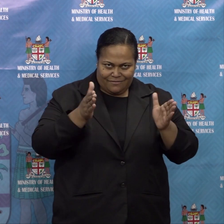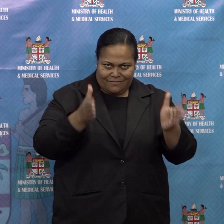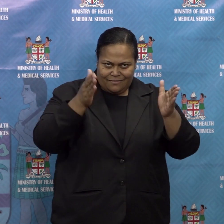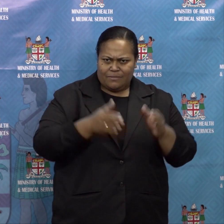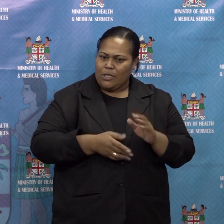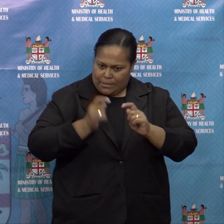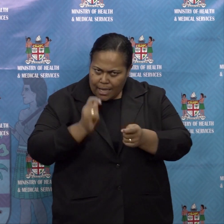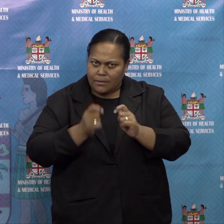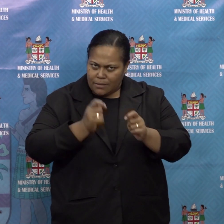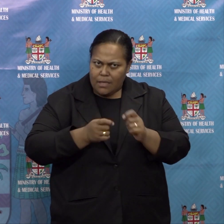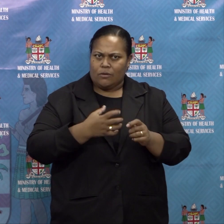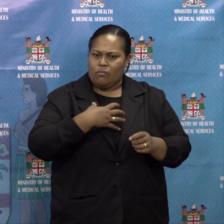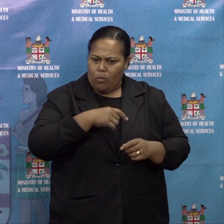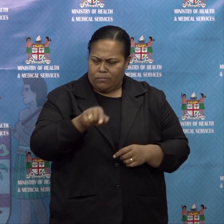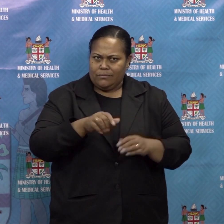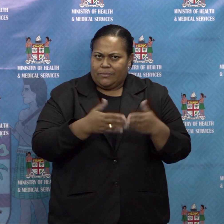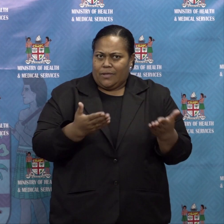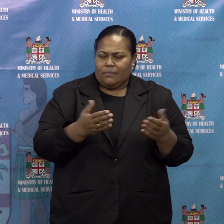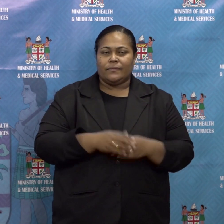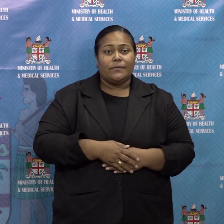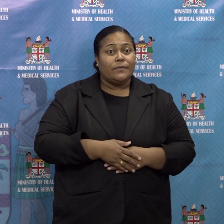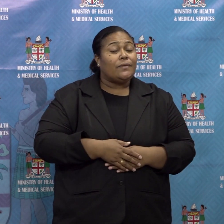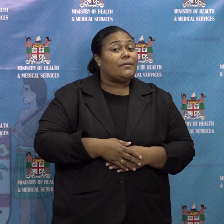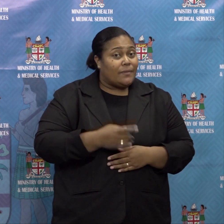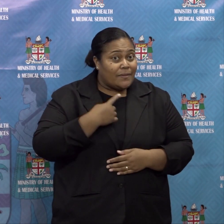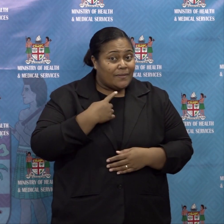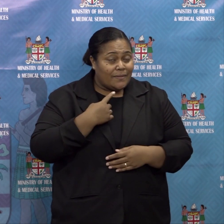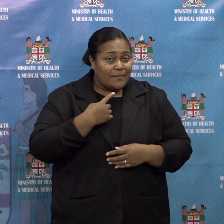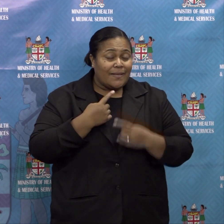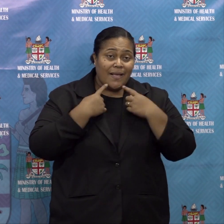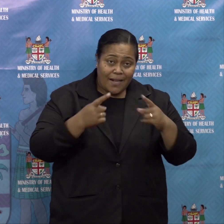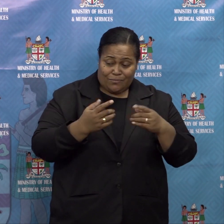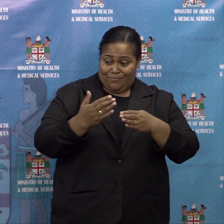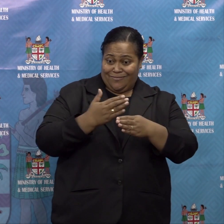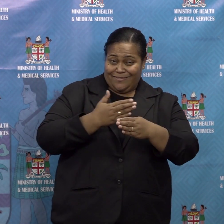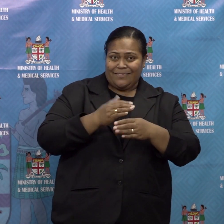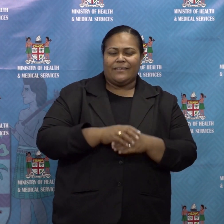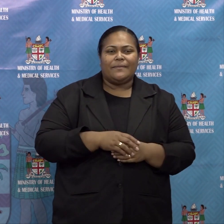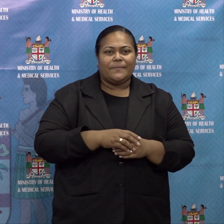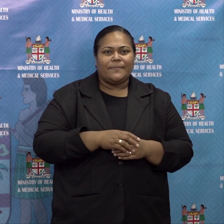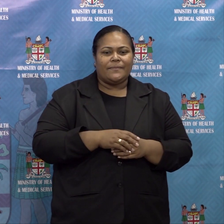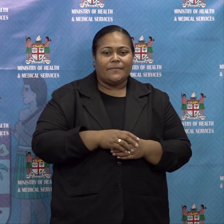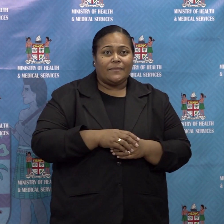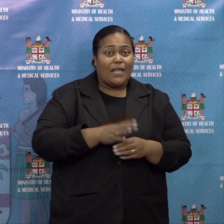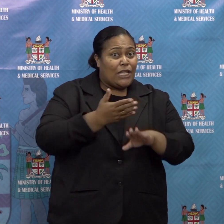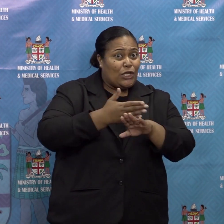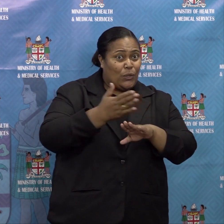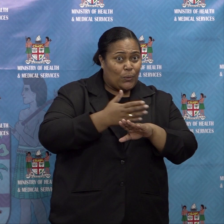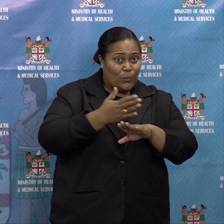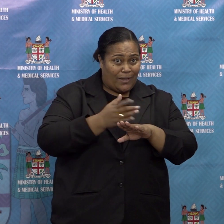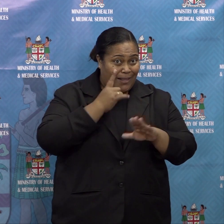testing. As mentioned earlier, the majority of these new cases reported from the Central Division are linked to